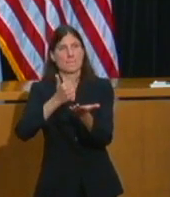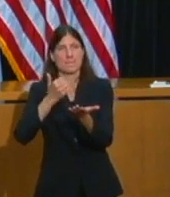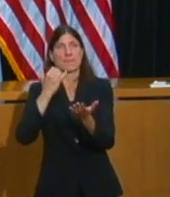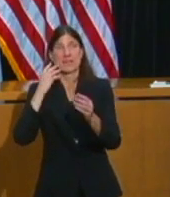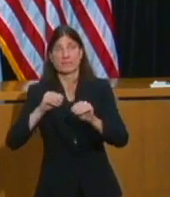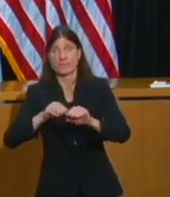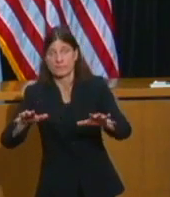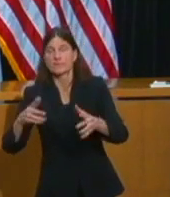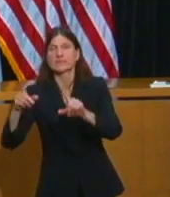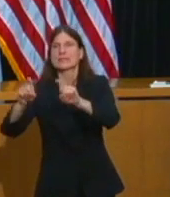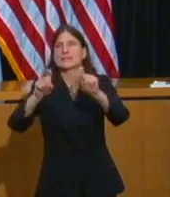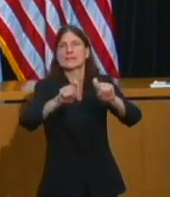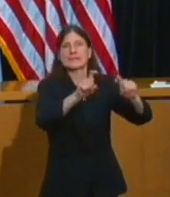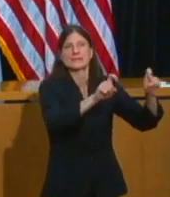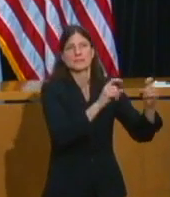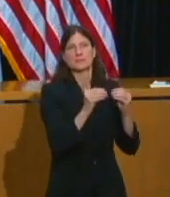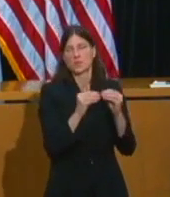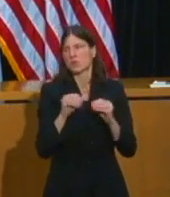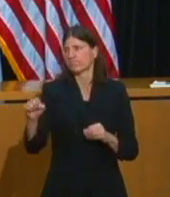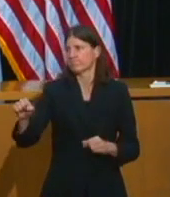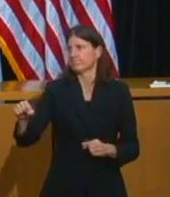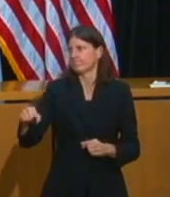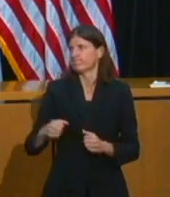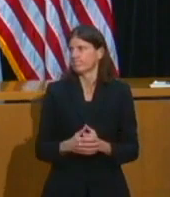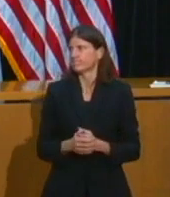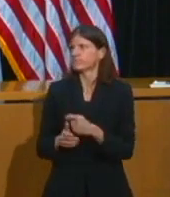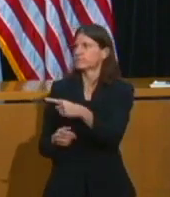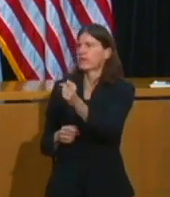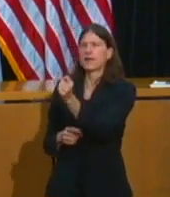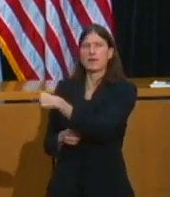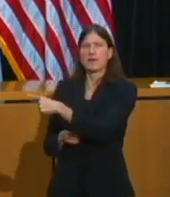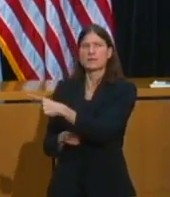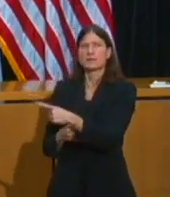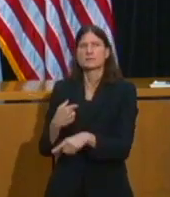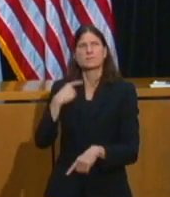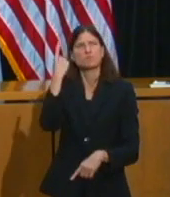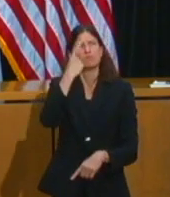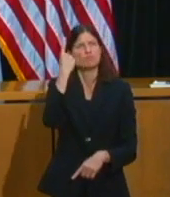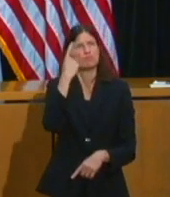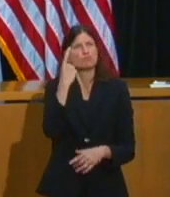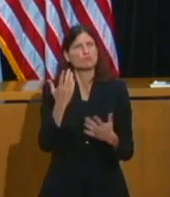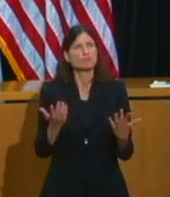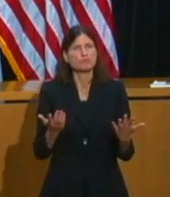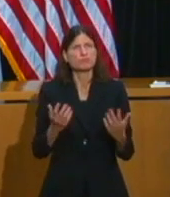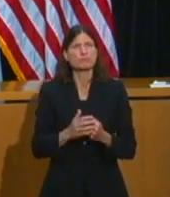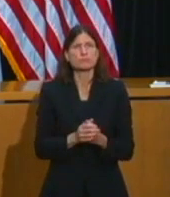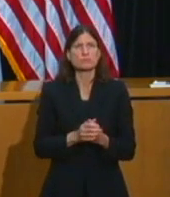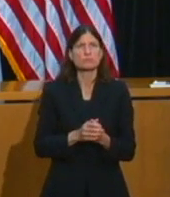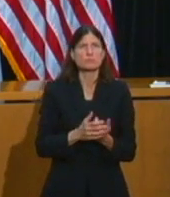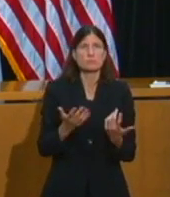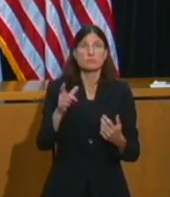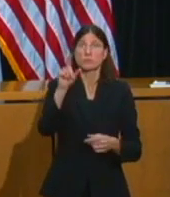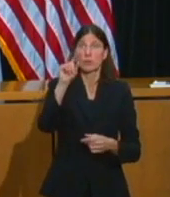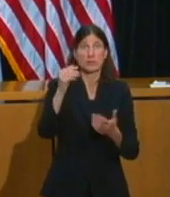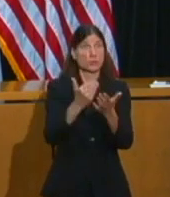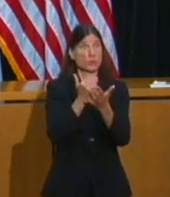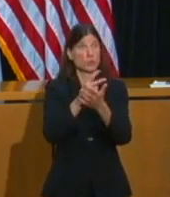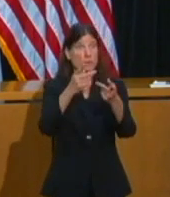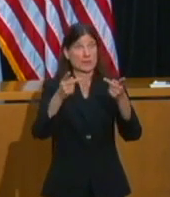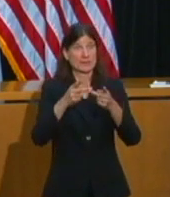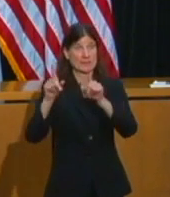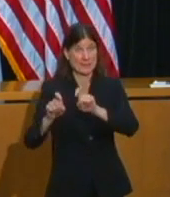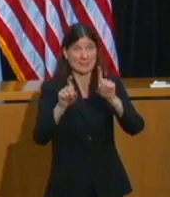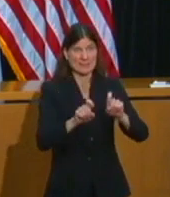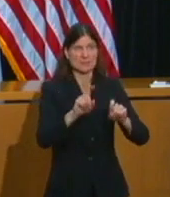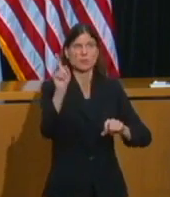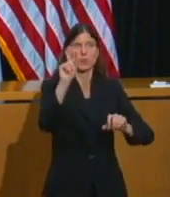Is that the same plan since before the gathering, before the protest last week? You mean, did we change our plan as a result of the protest? Yeah, communities of color